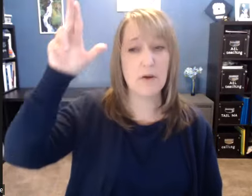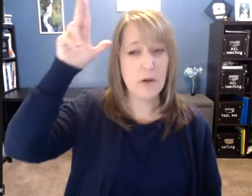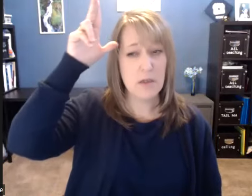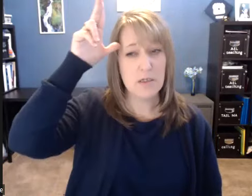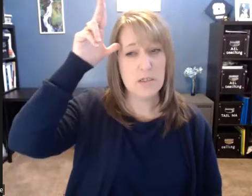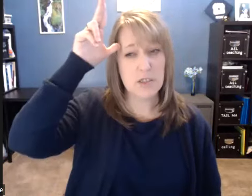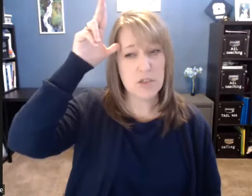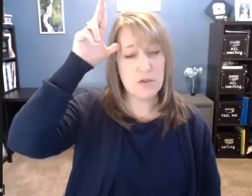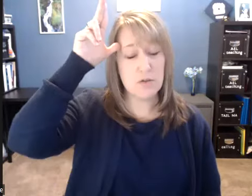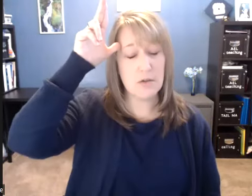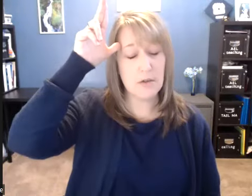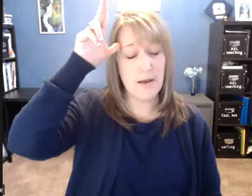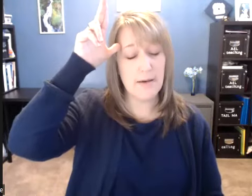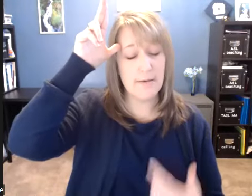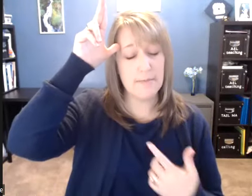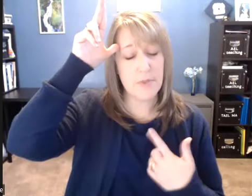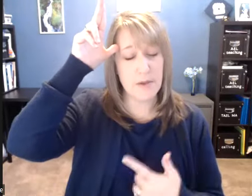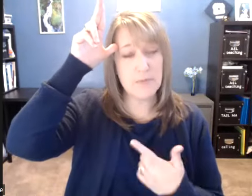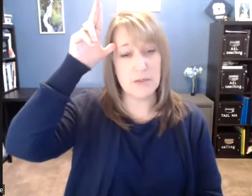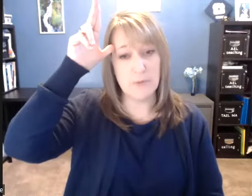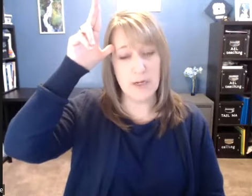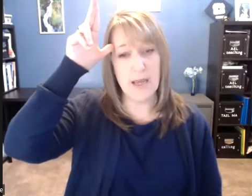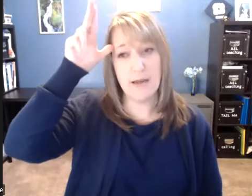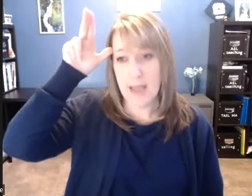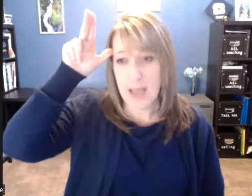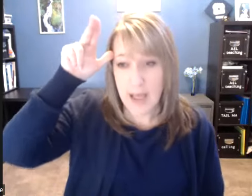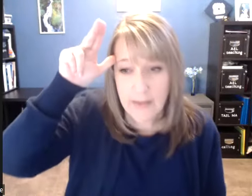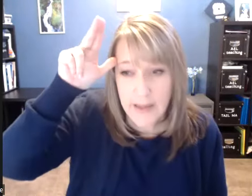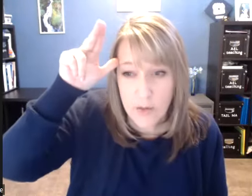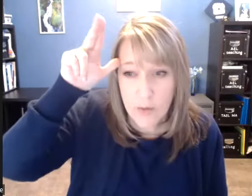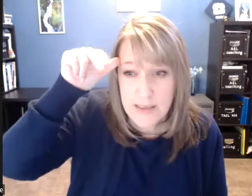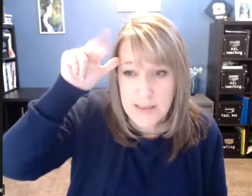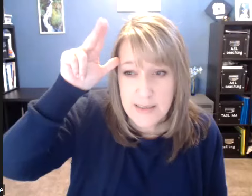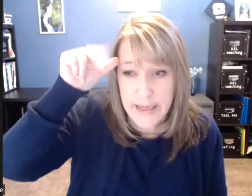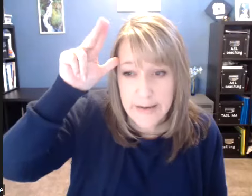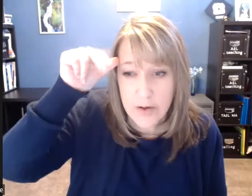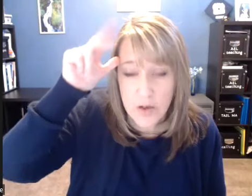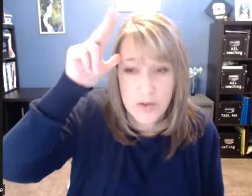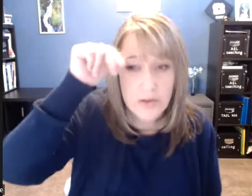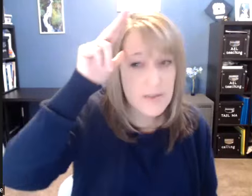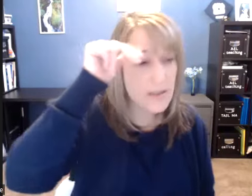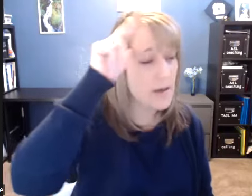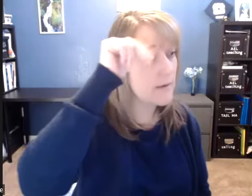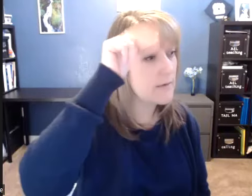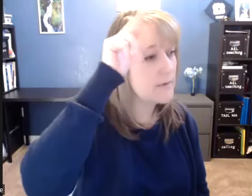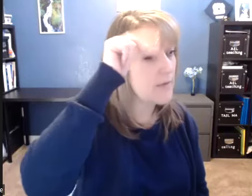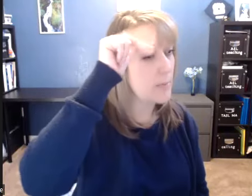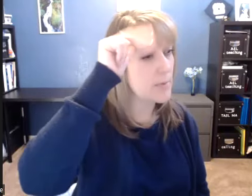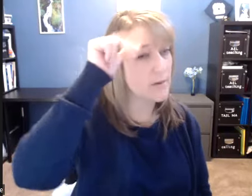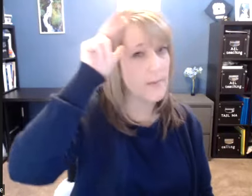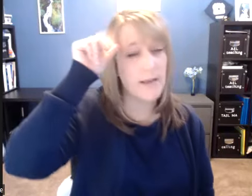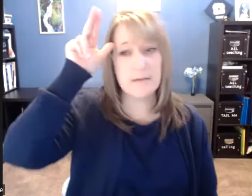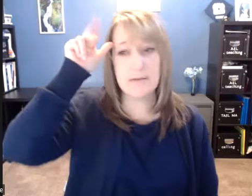together. Touch your thumb to your forehead, and then like a horse's ear, you're just gonna flop a little bit. So